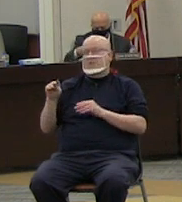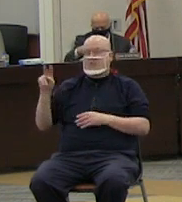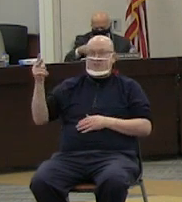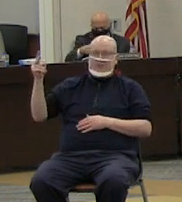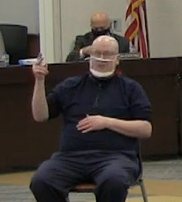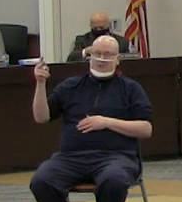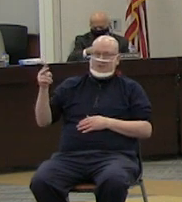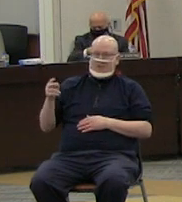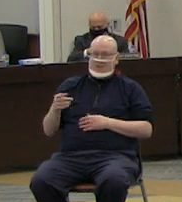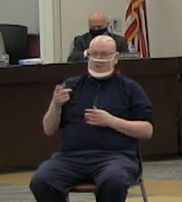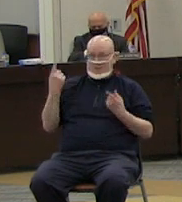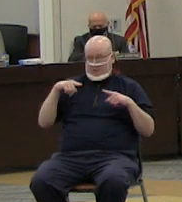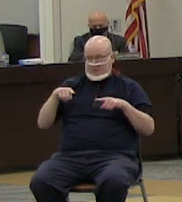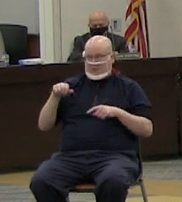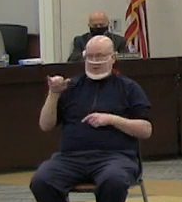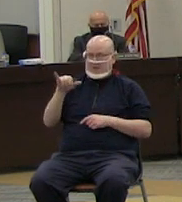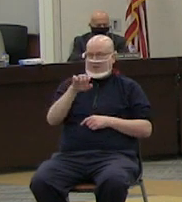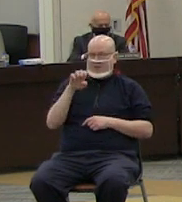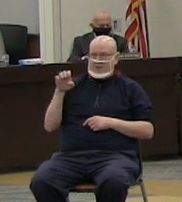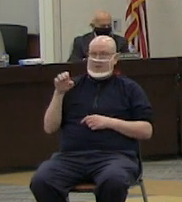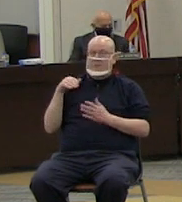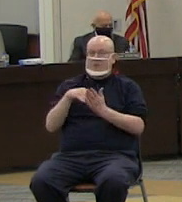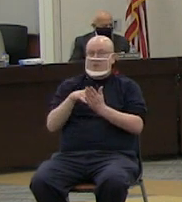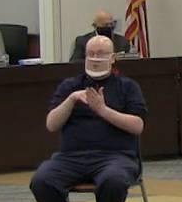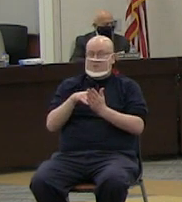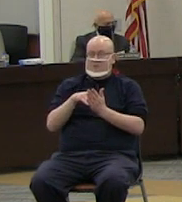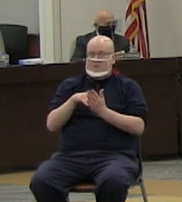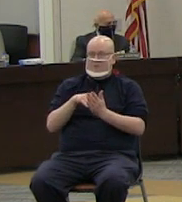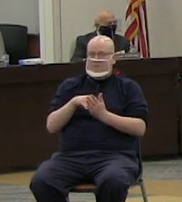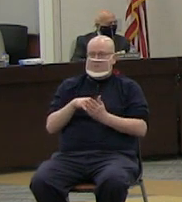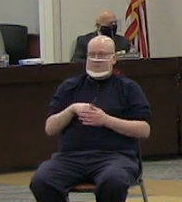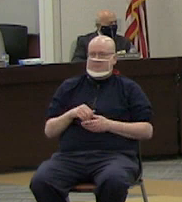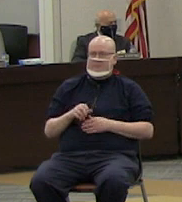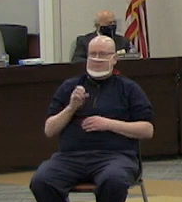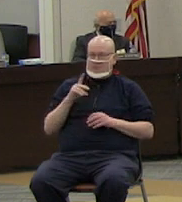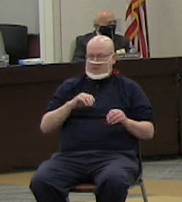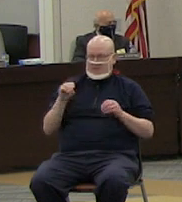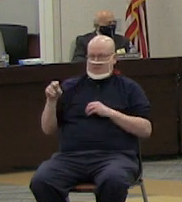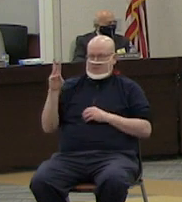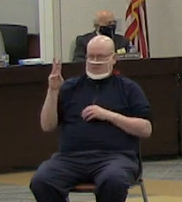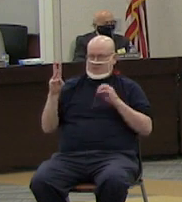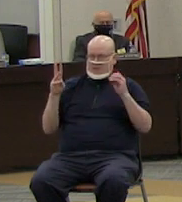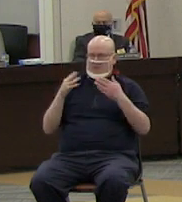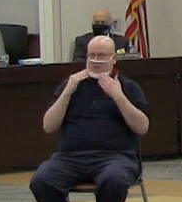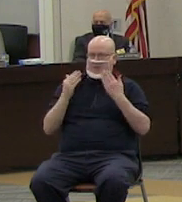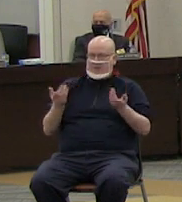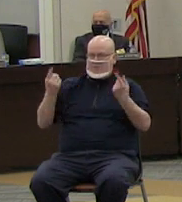favor? Aye. Any opposed? Motion carries 6-0. Thank you